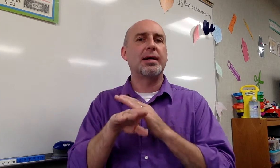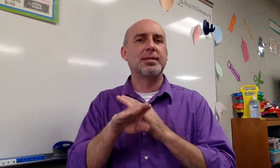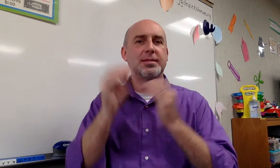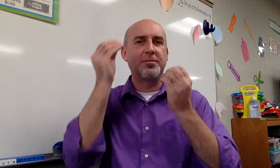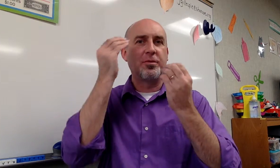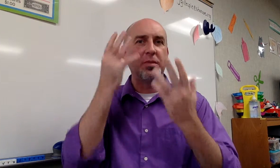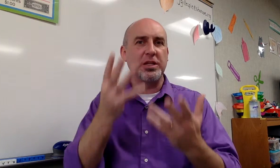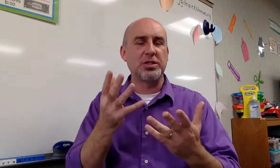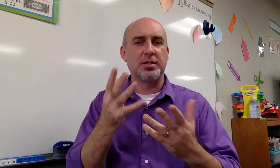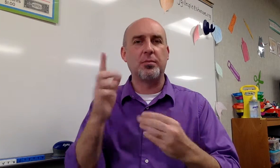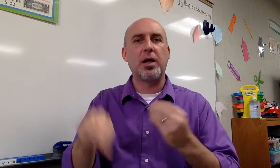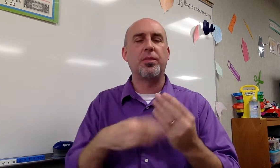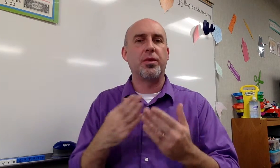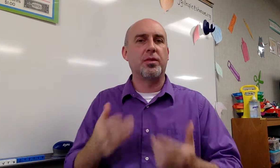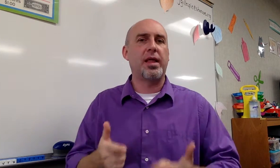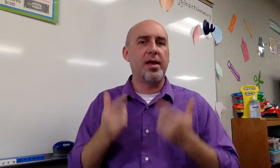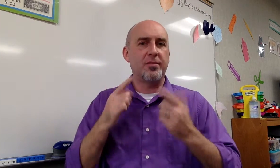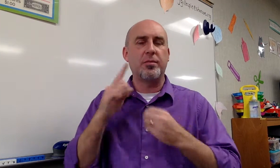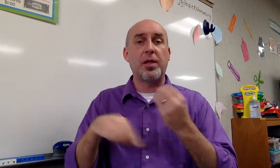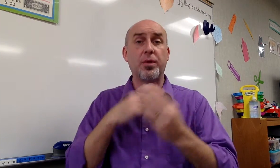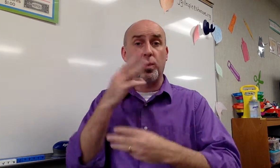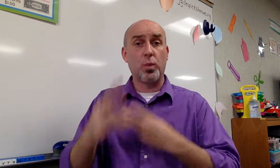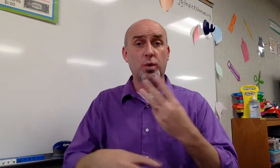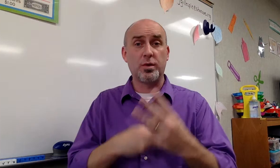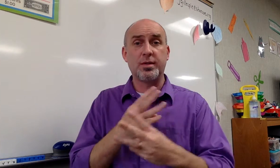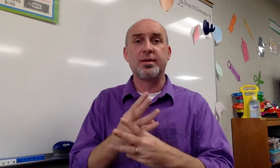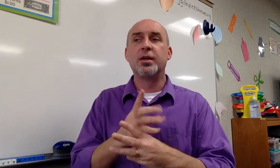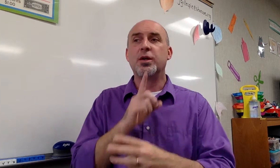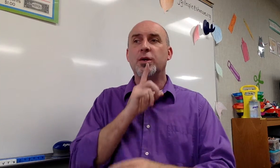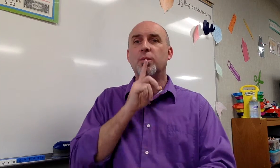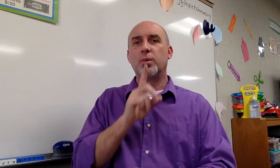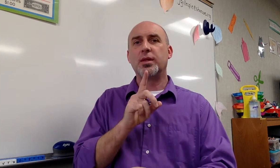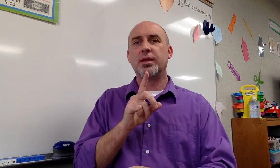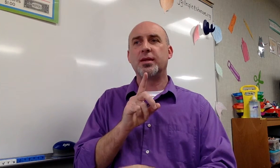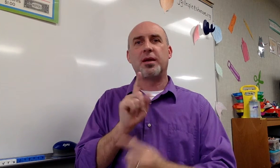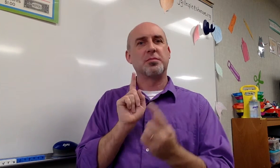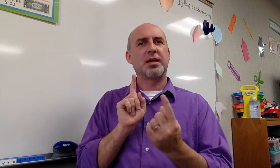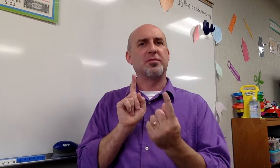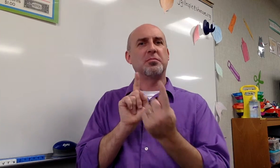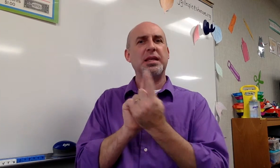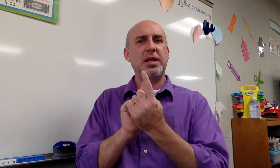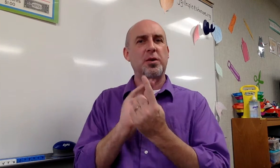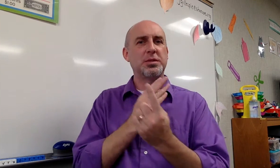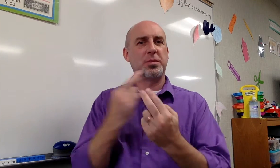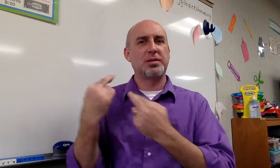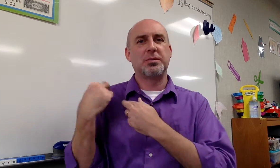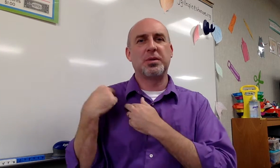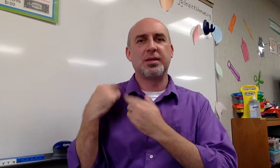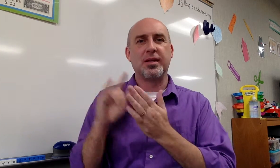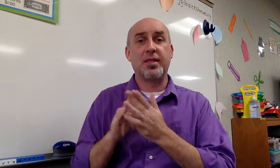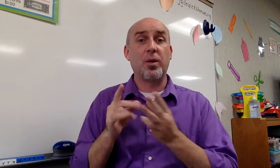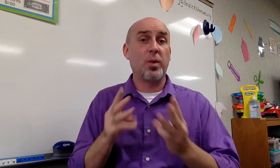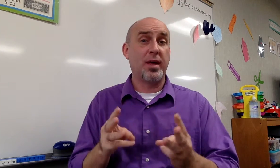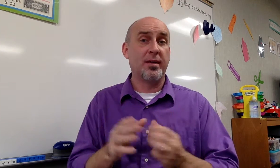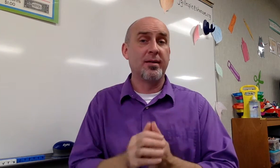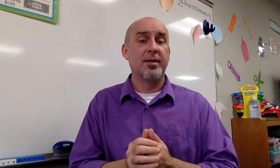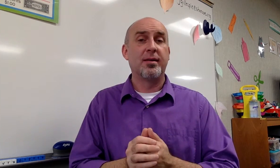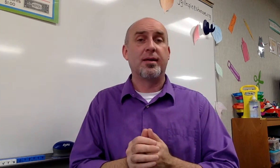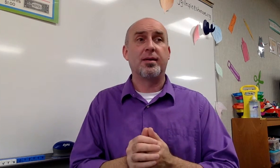access information about their life, about their world, really kind of meeting our responsibility in that way, and